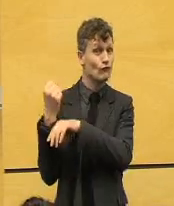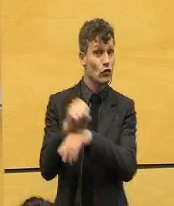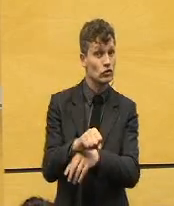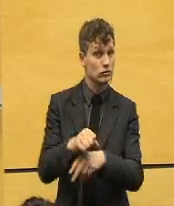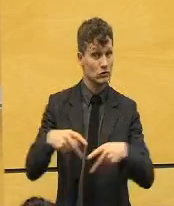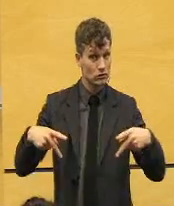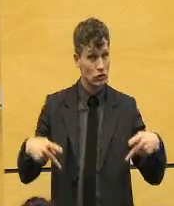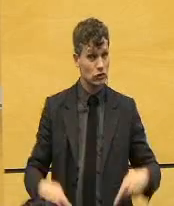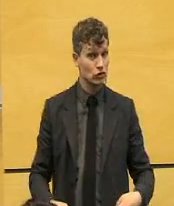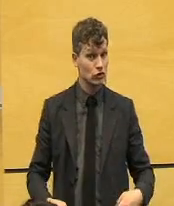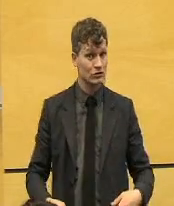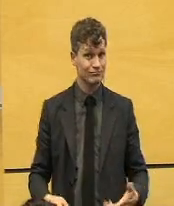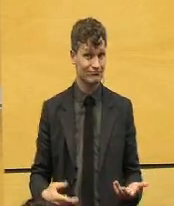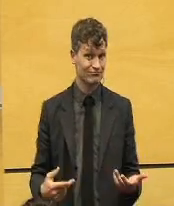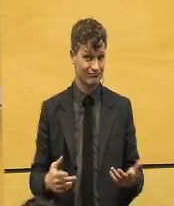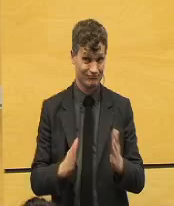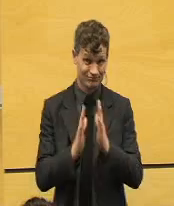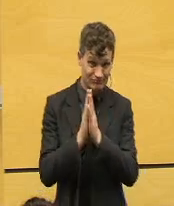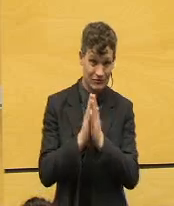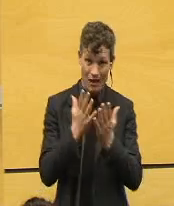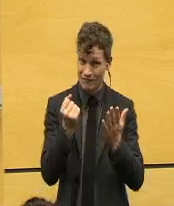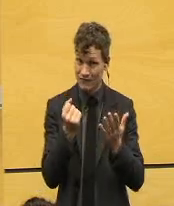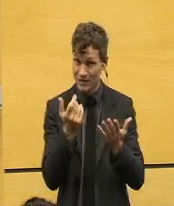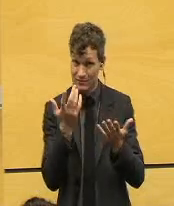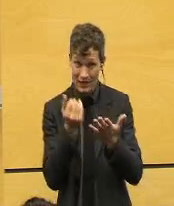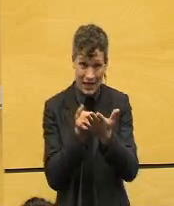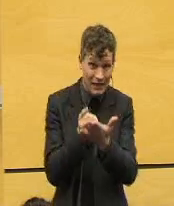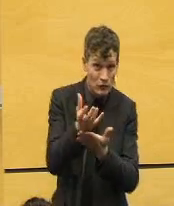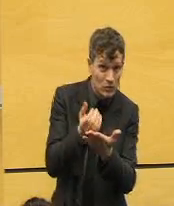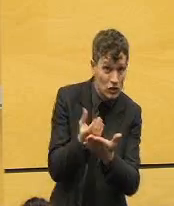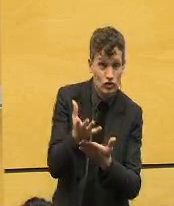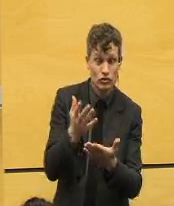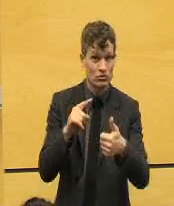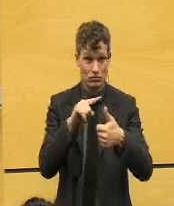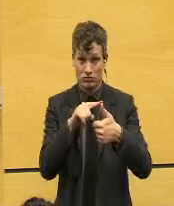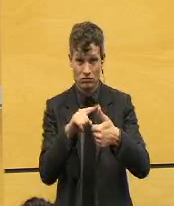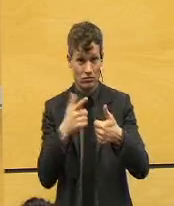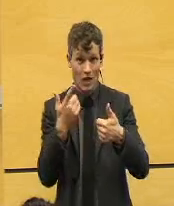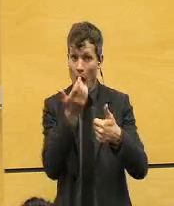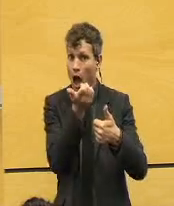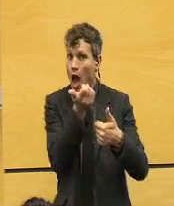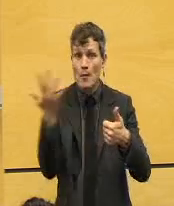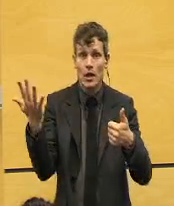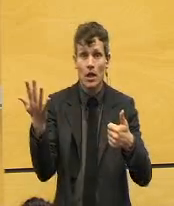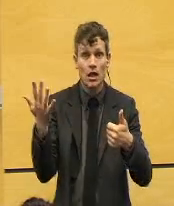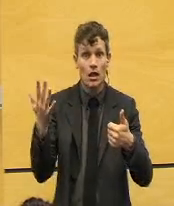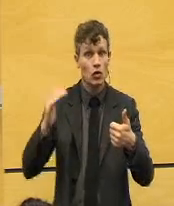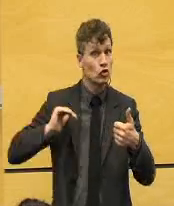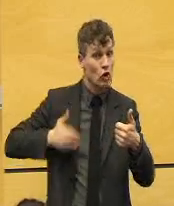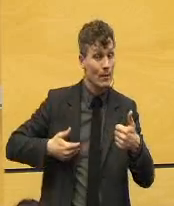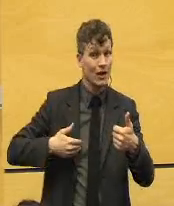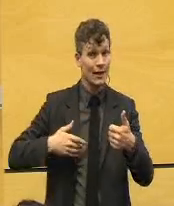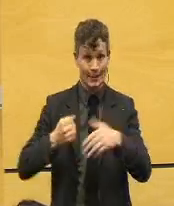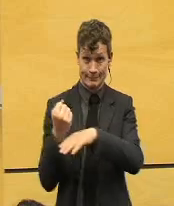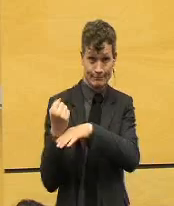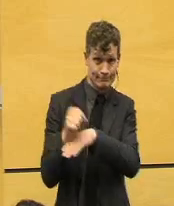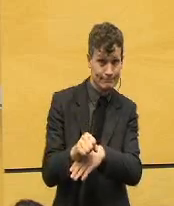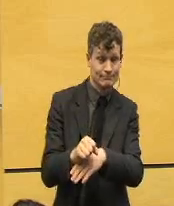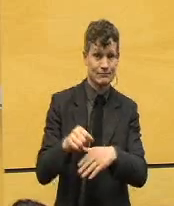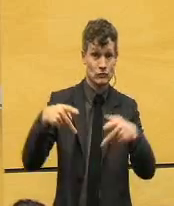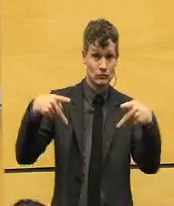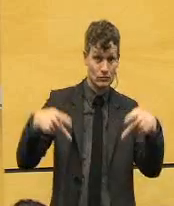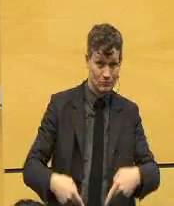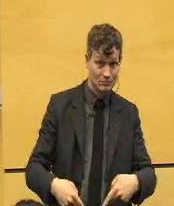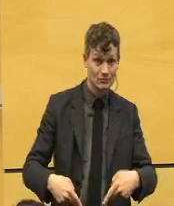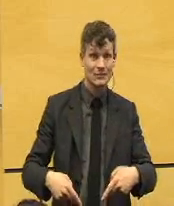subject, how many women are subjected to forced sterilisation, and whether there is